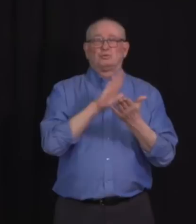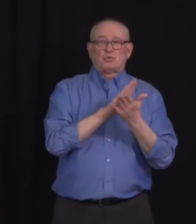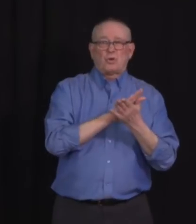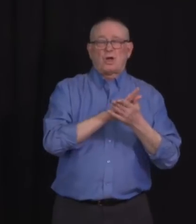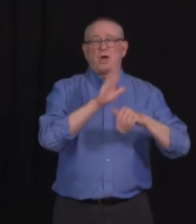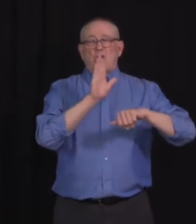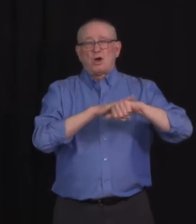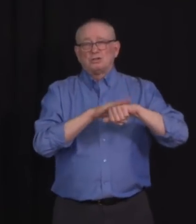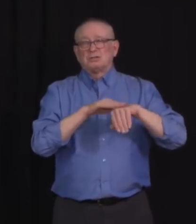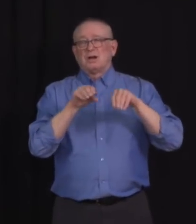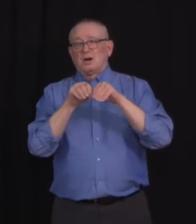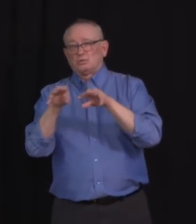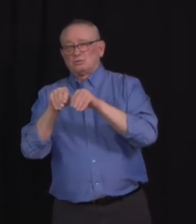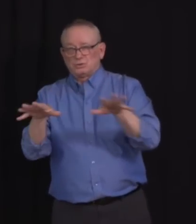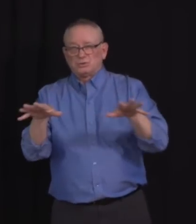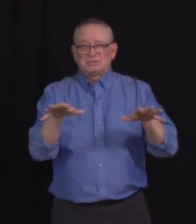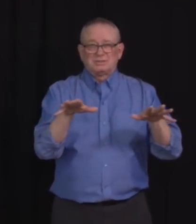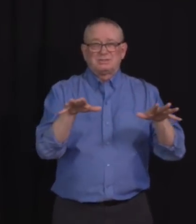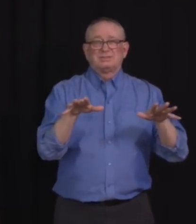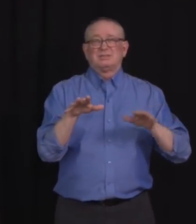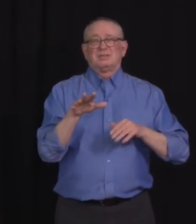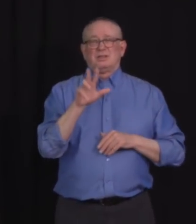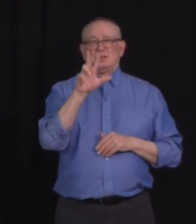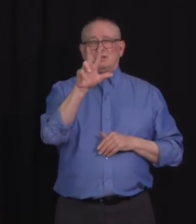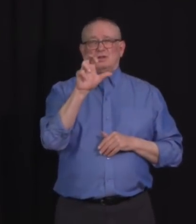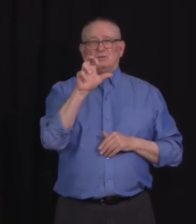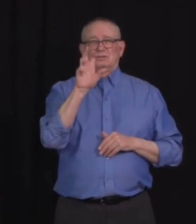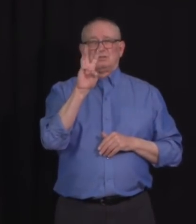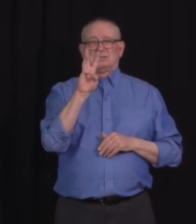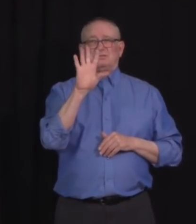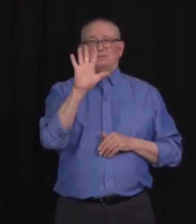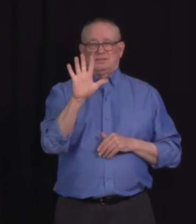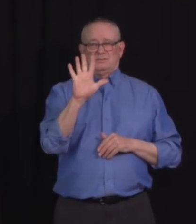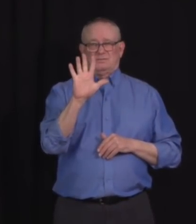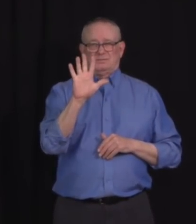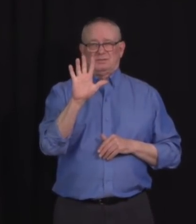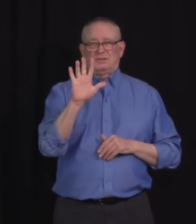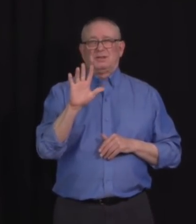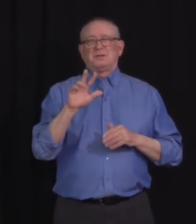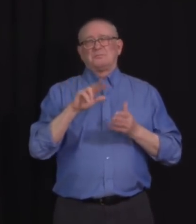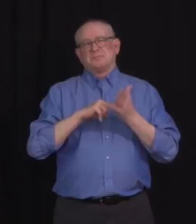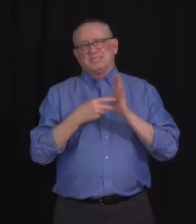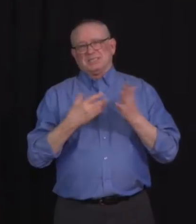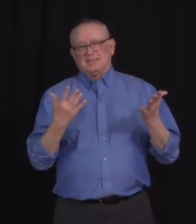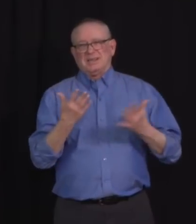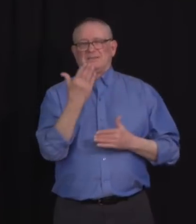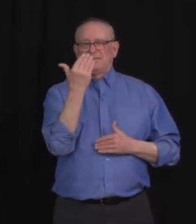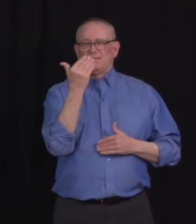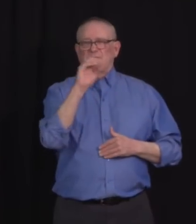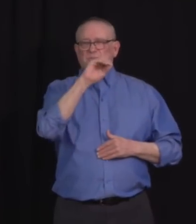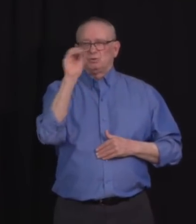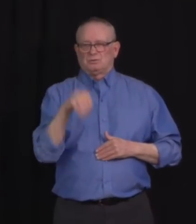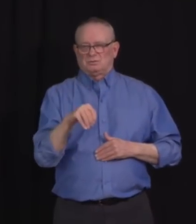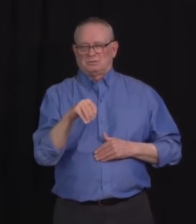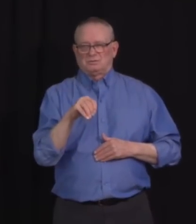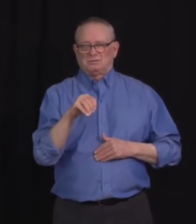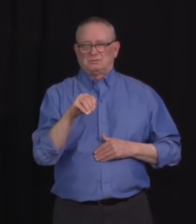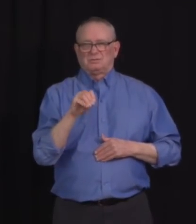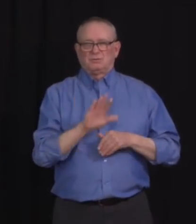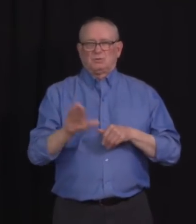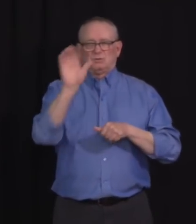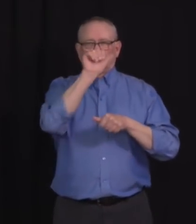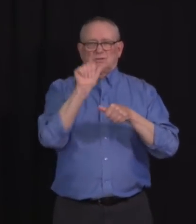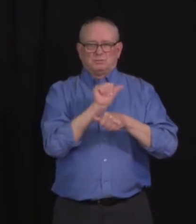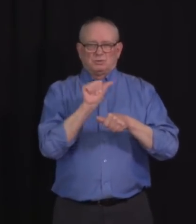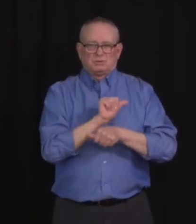365 schools, which represents 15% of all schools in the province. There are now 294